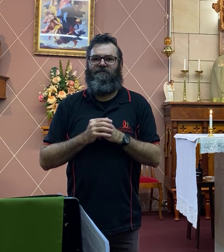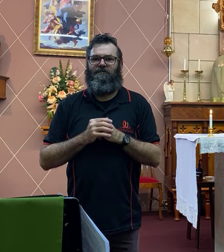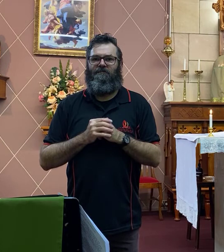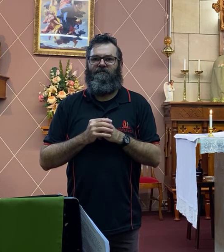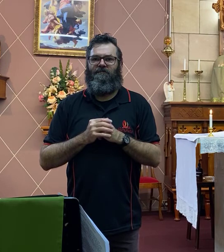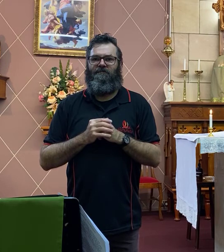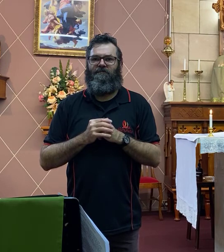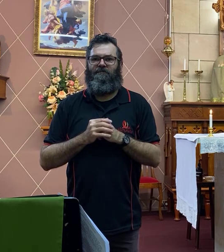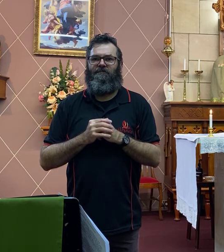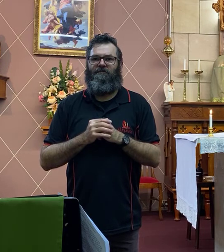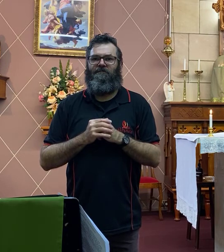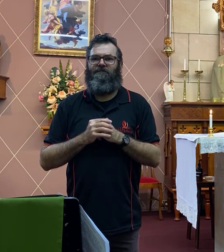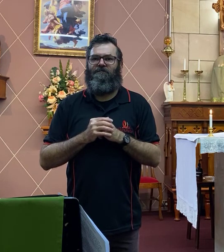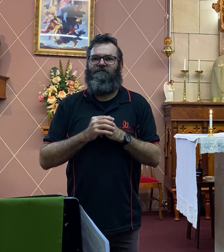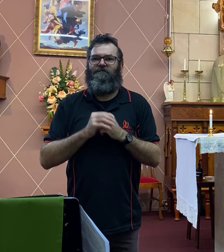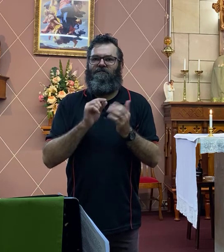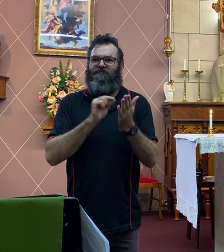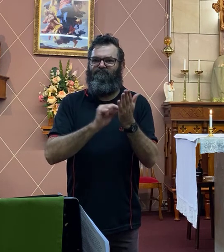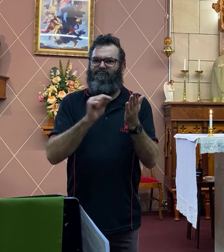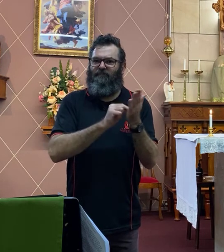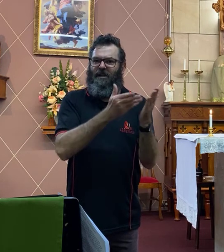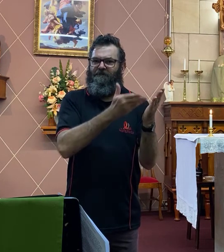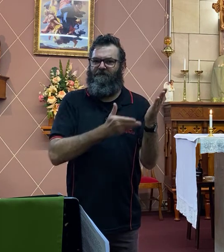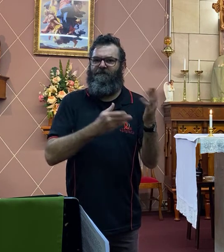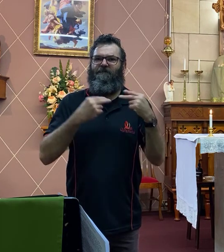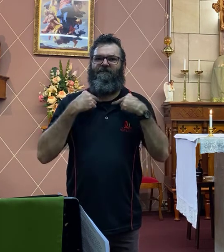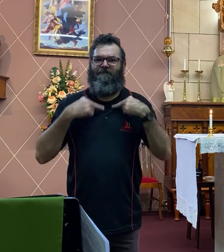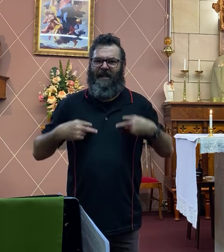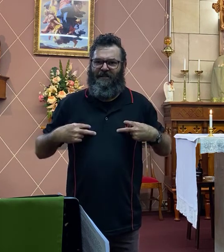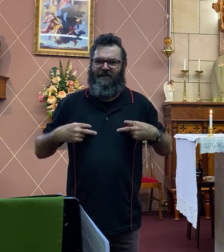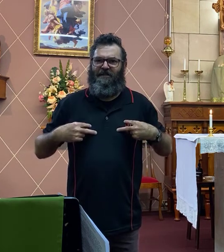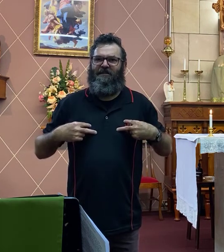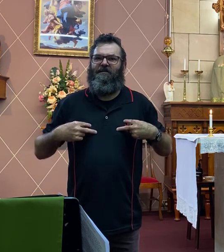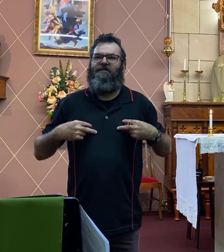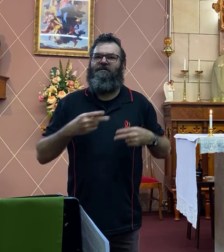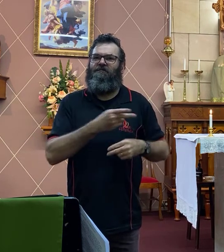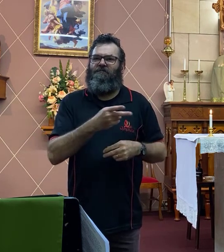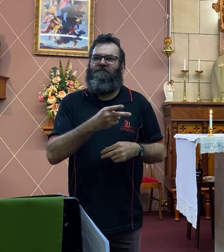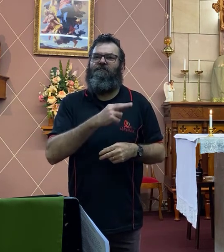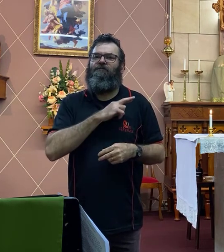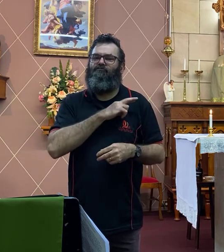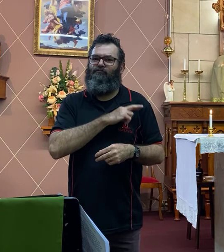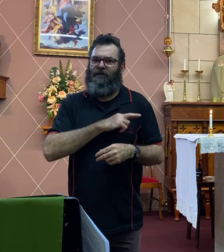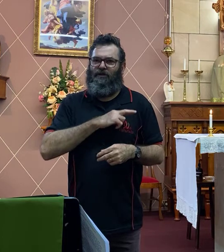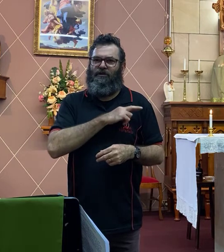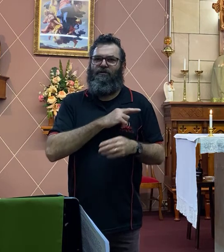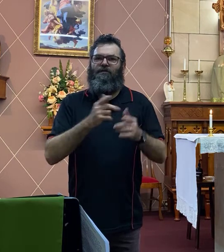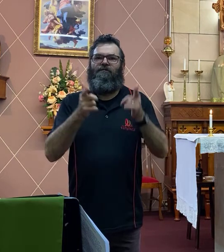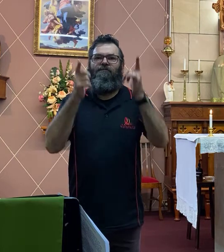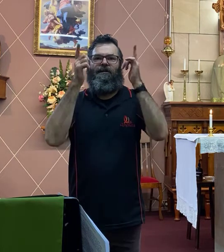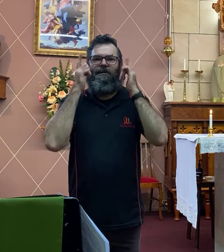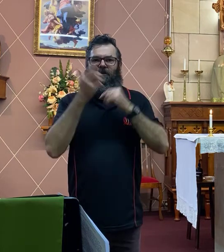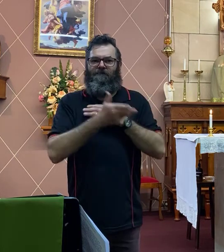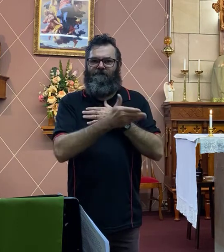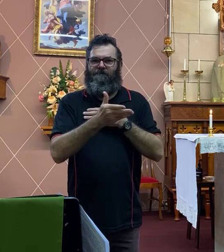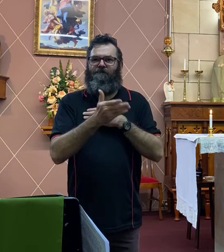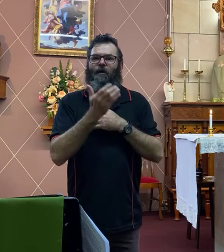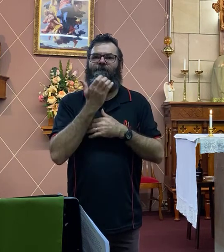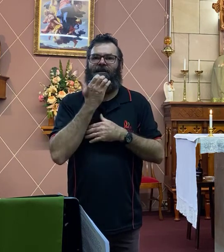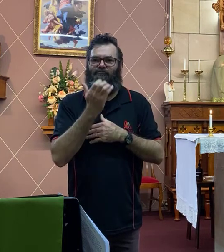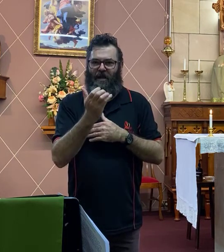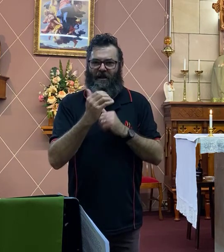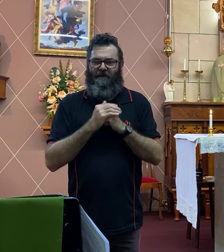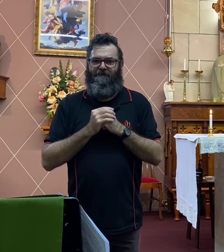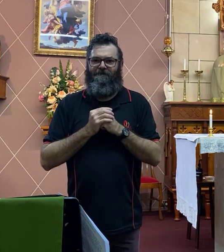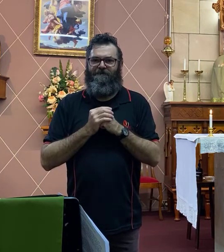So the scribes and the Pharisees were the religious leaders of Israel. The Pharisees fought, and the